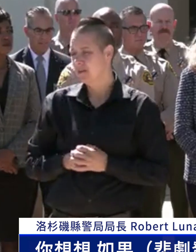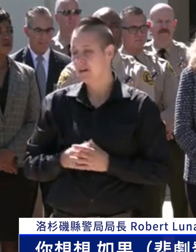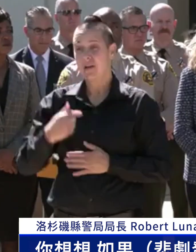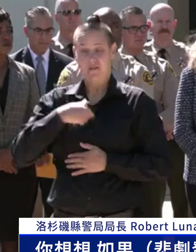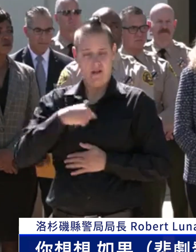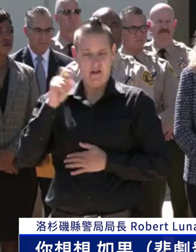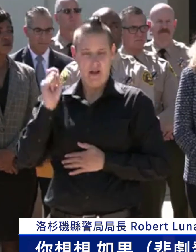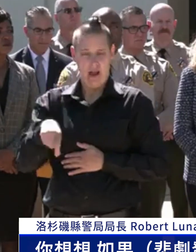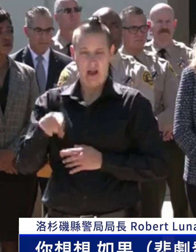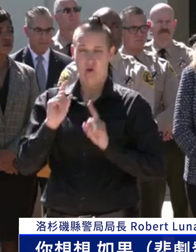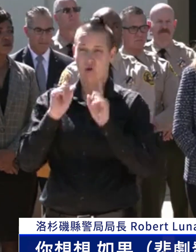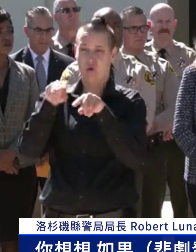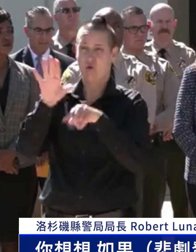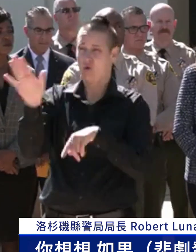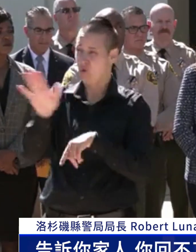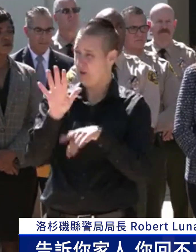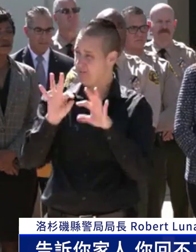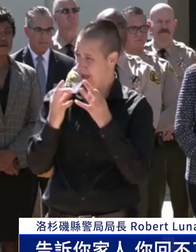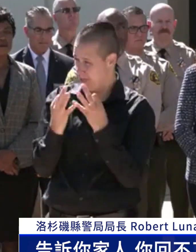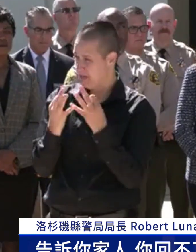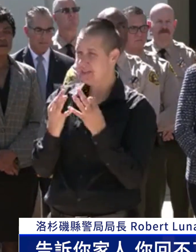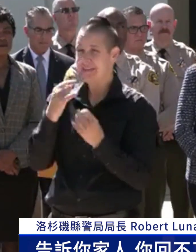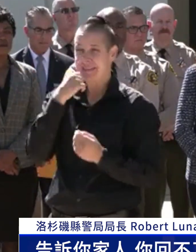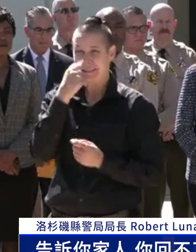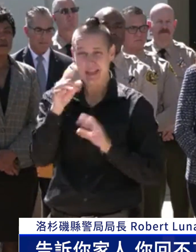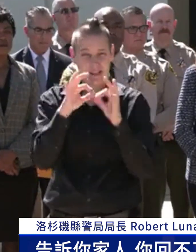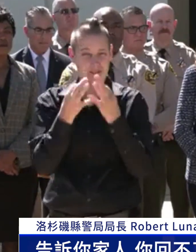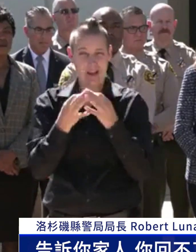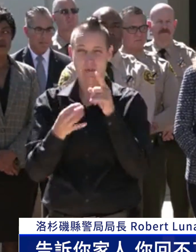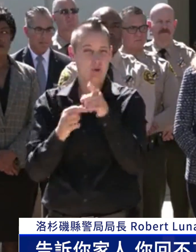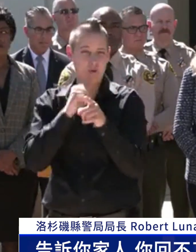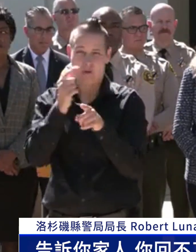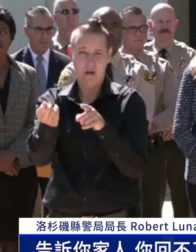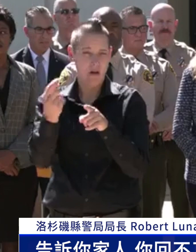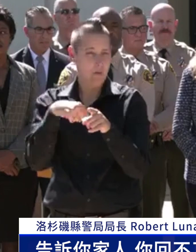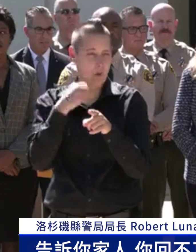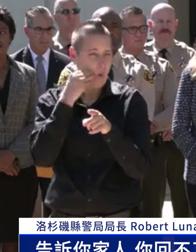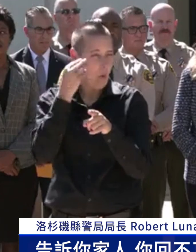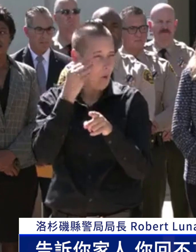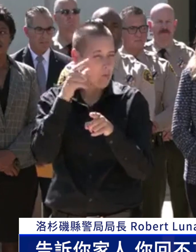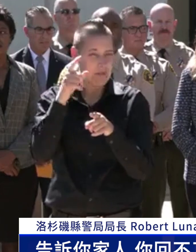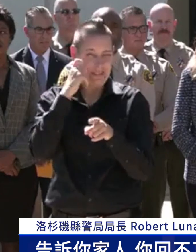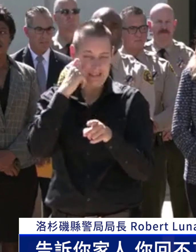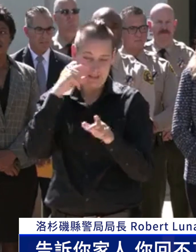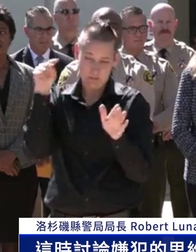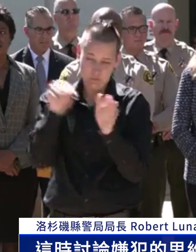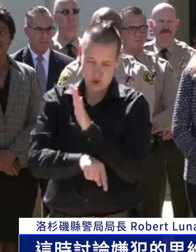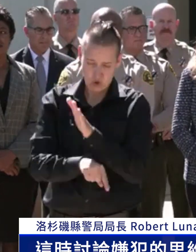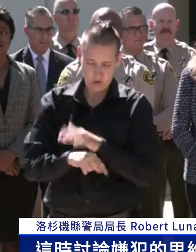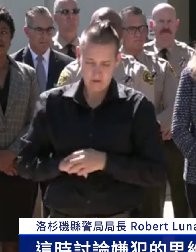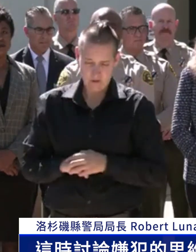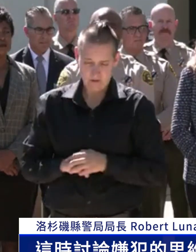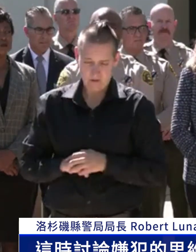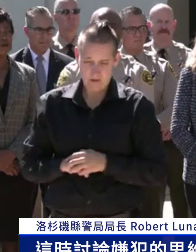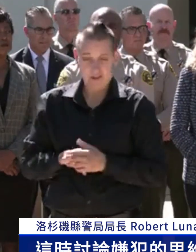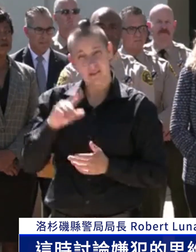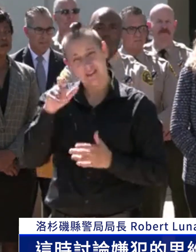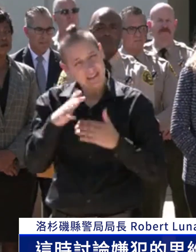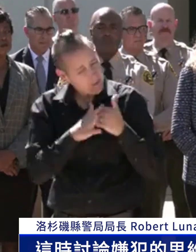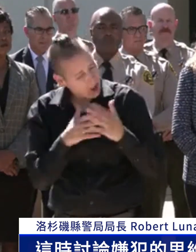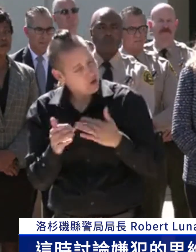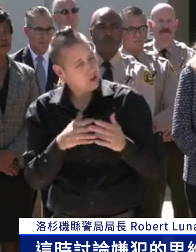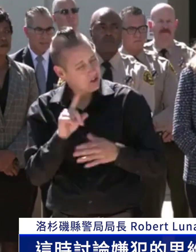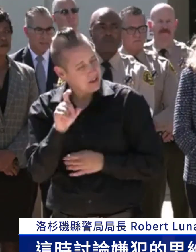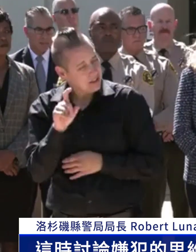If I had to go to your family and tell them that you were not coming home and you were just murdered, does it